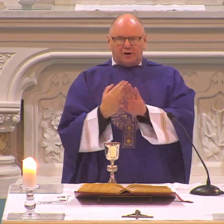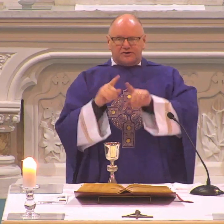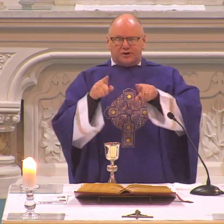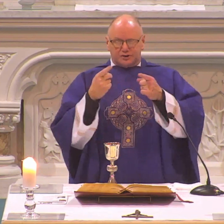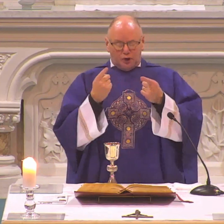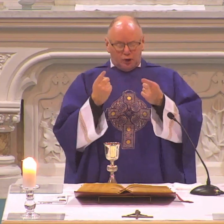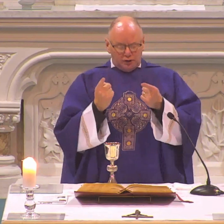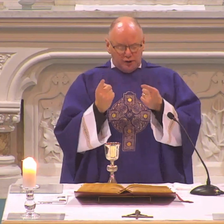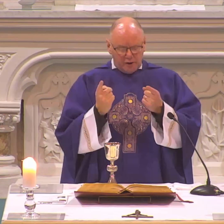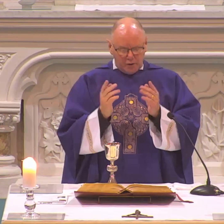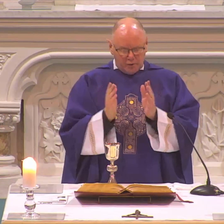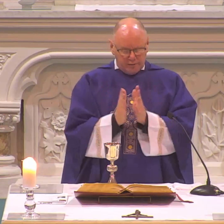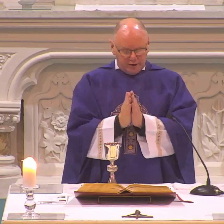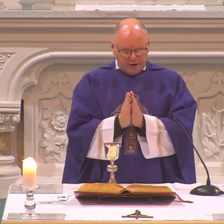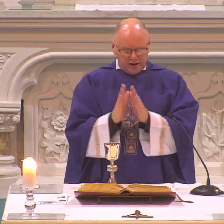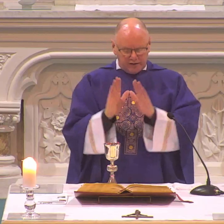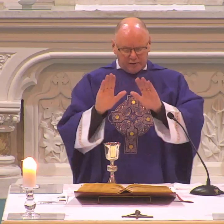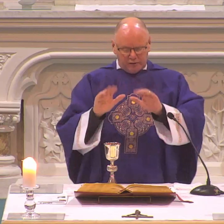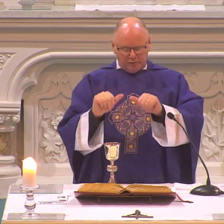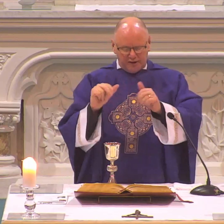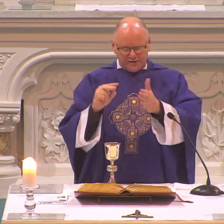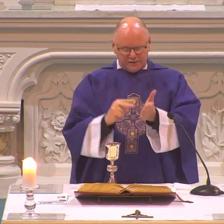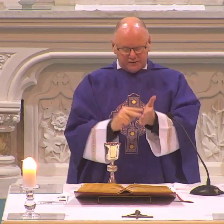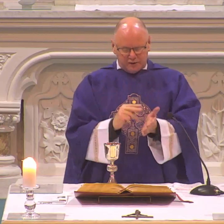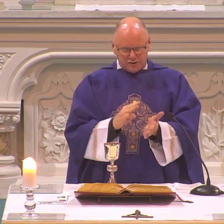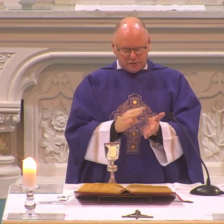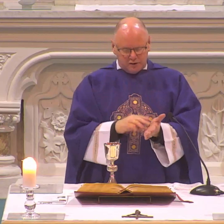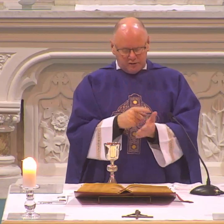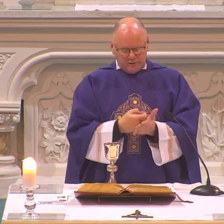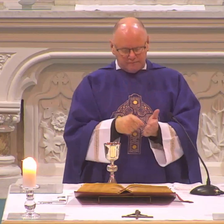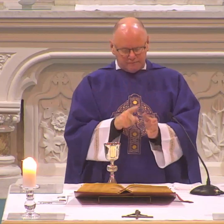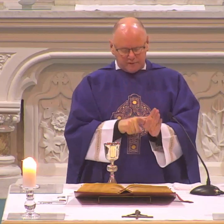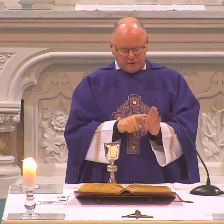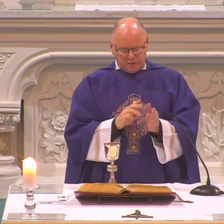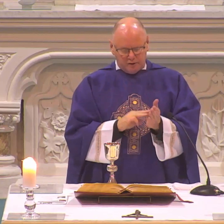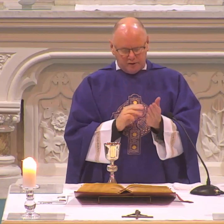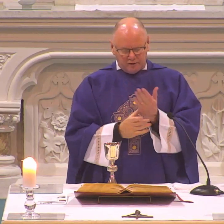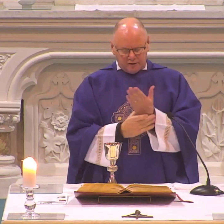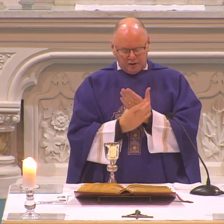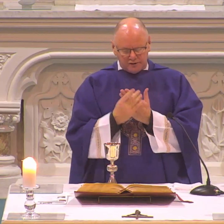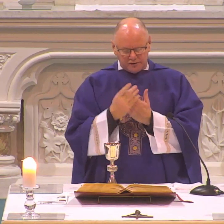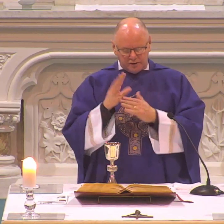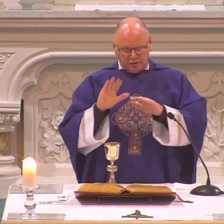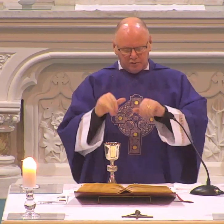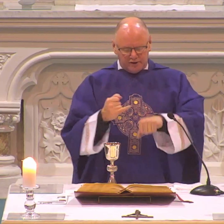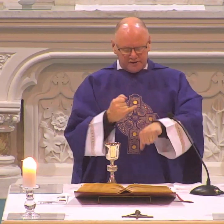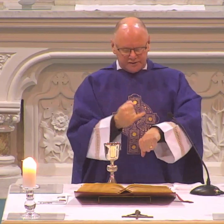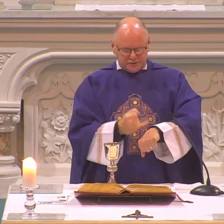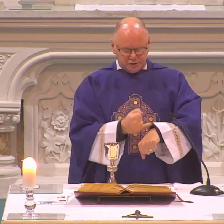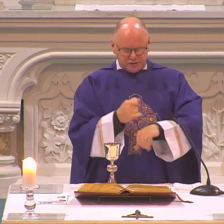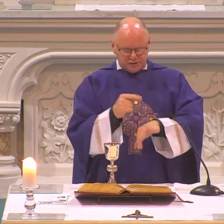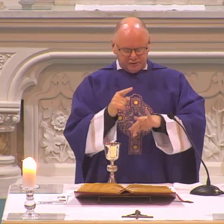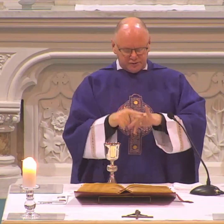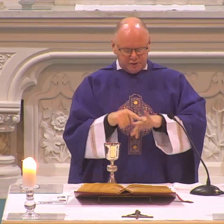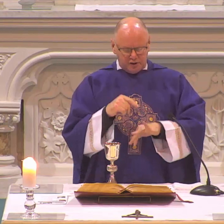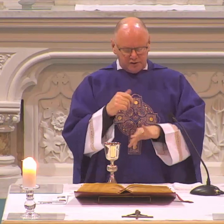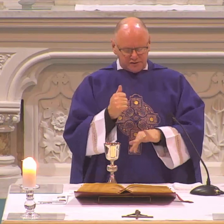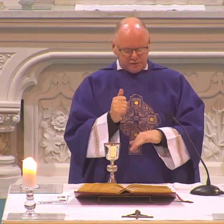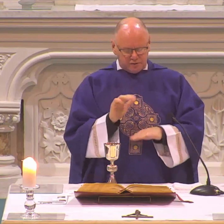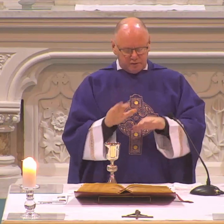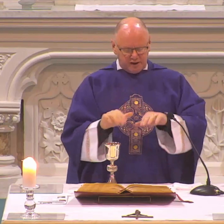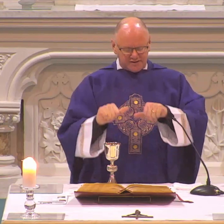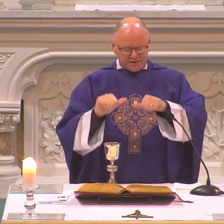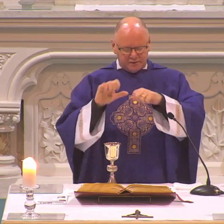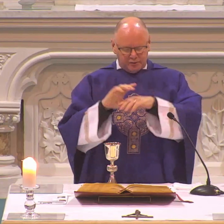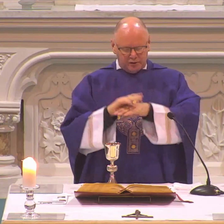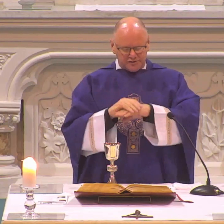Have mercy on us all. We pray that with the Blessed Virgin Mary, the Mother of God, the Blessed Joseph, her spouse, with